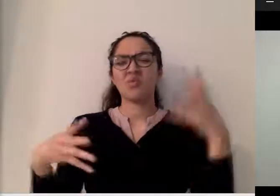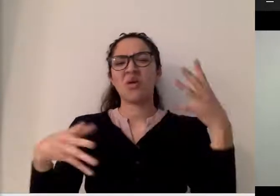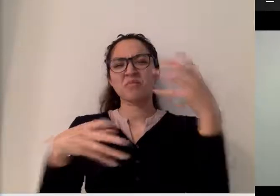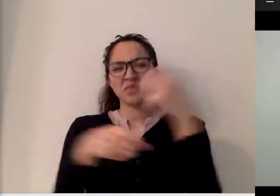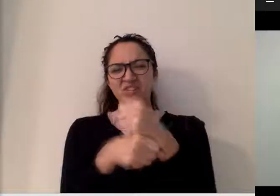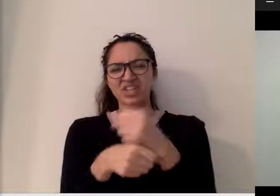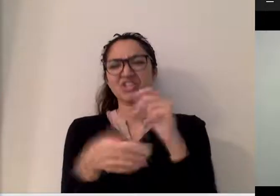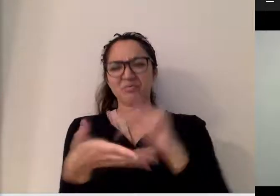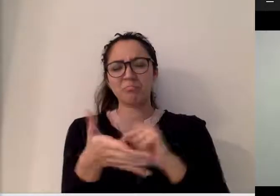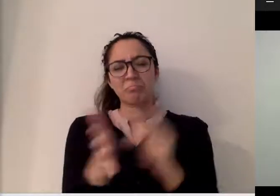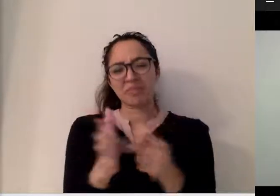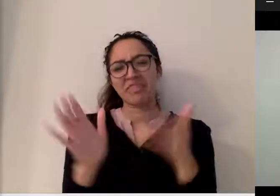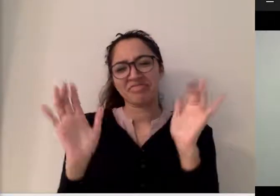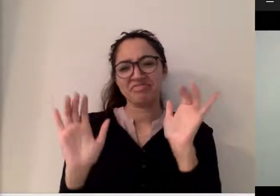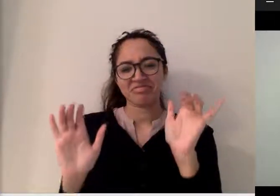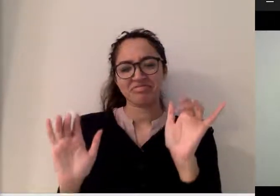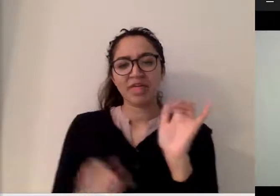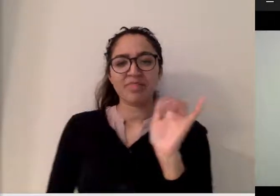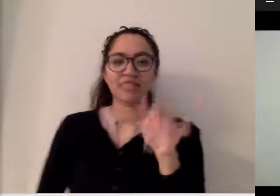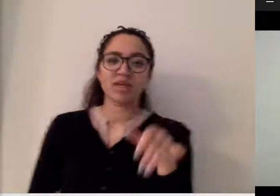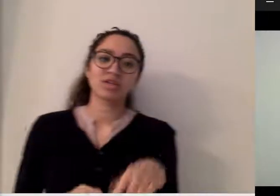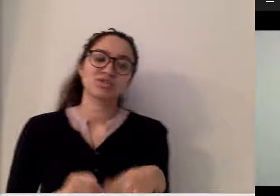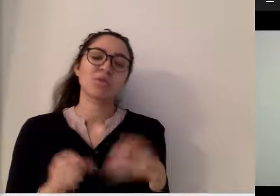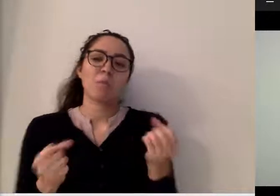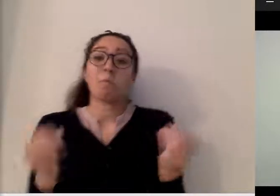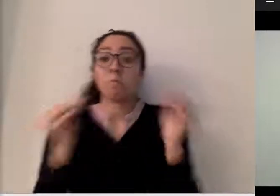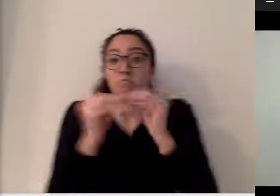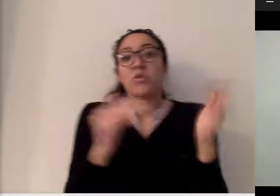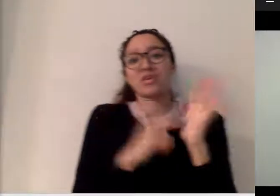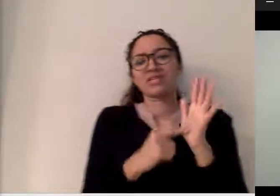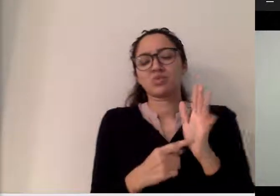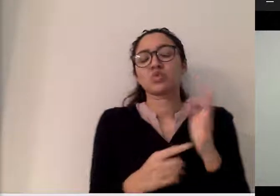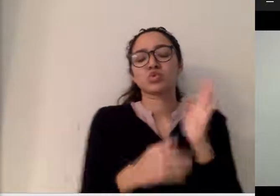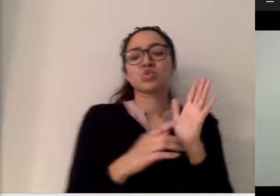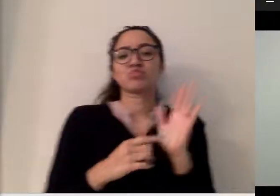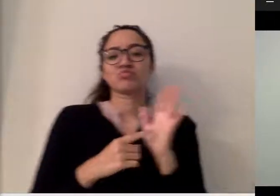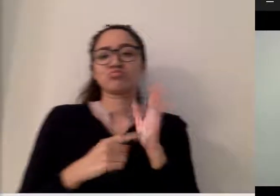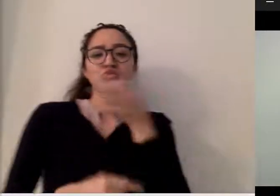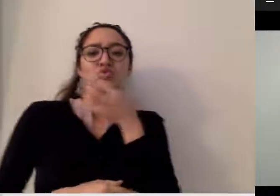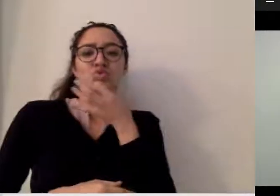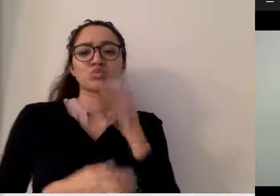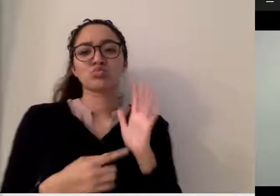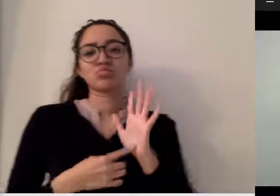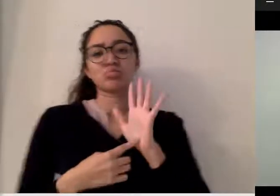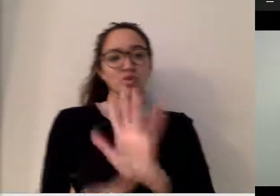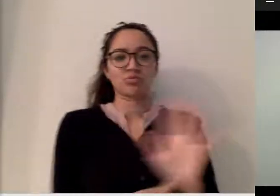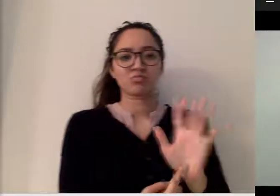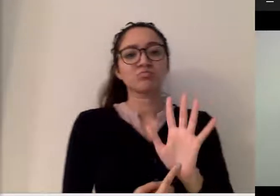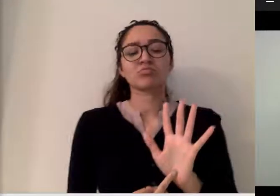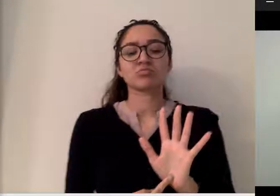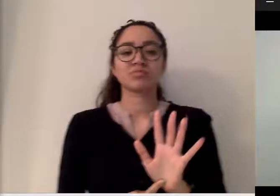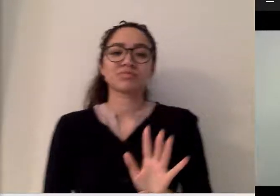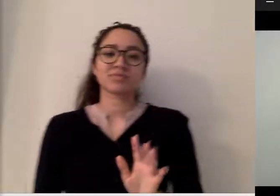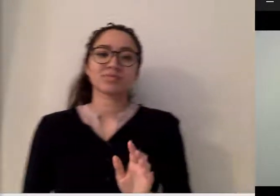abbreviations. And I'm going to show you a couple more examples in just a little while. And then the other part of this